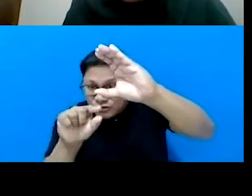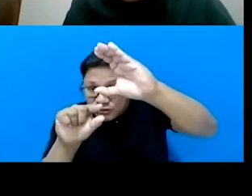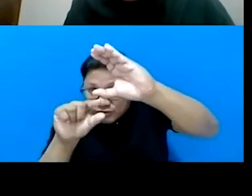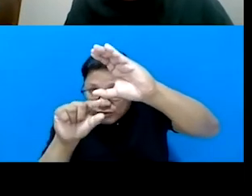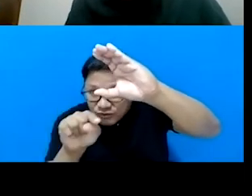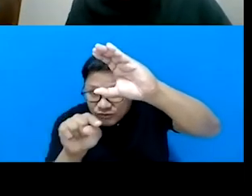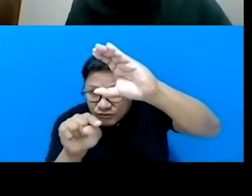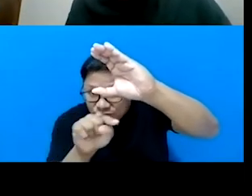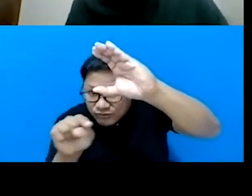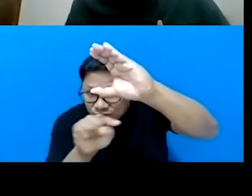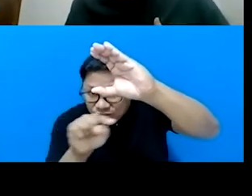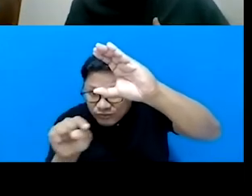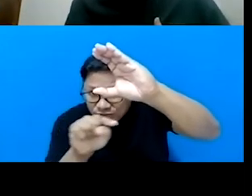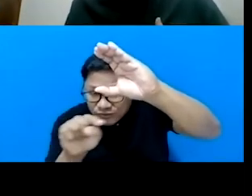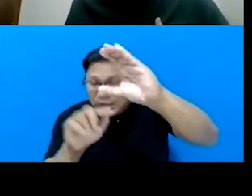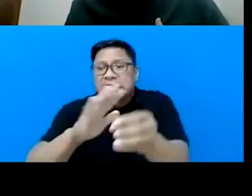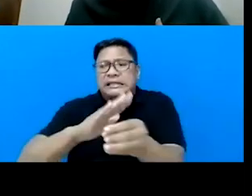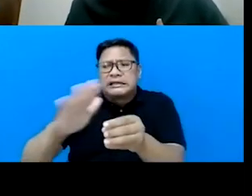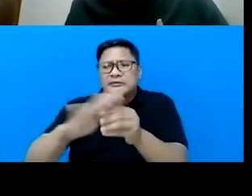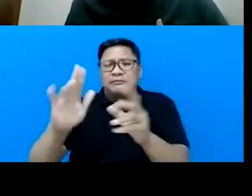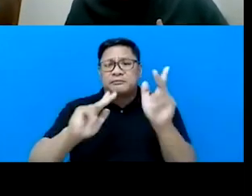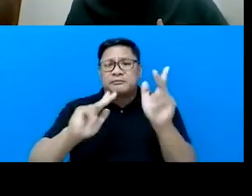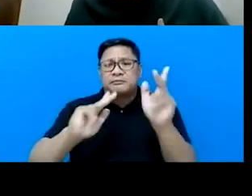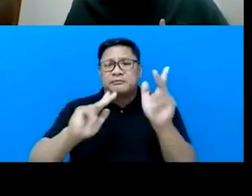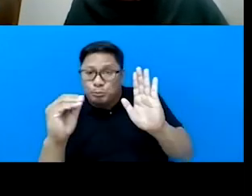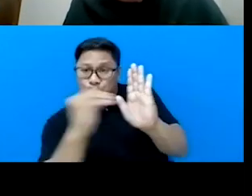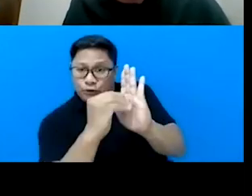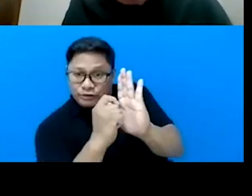Just enough so people can write, and